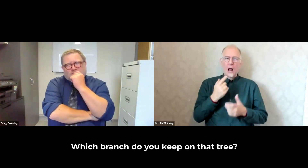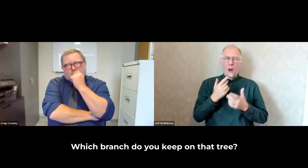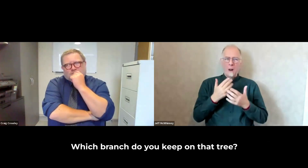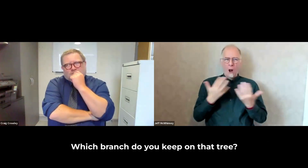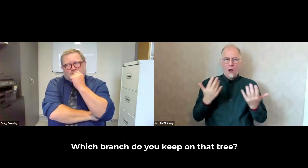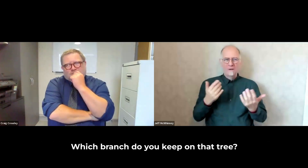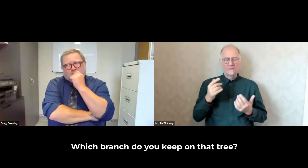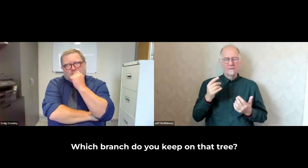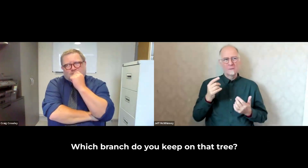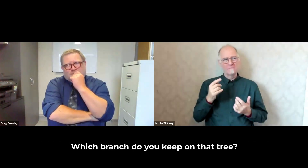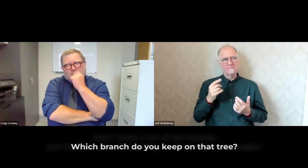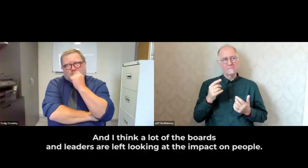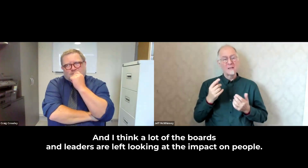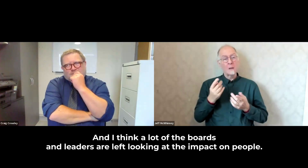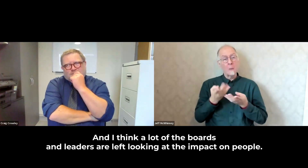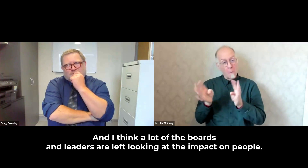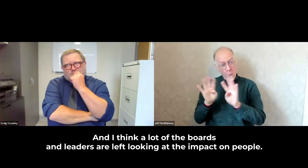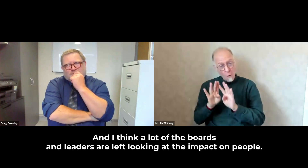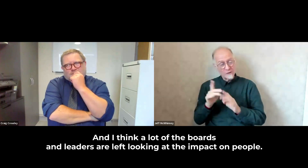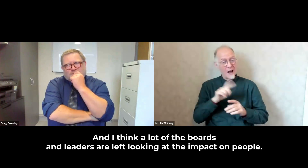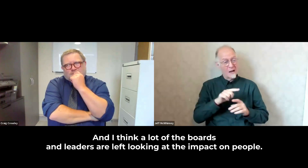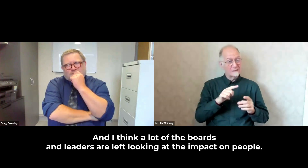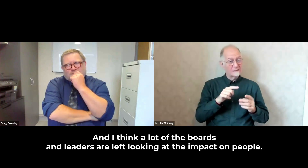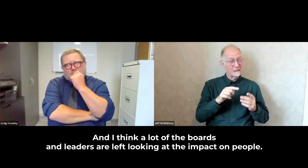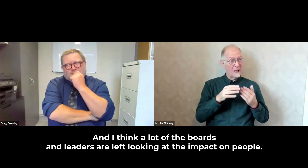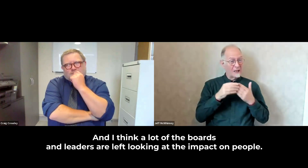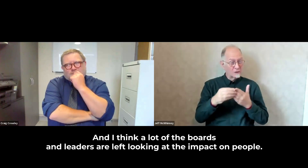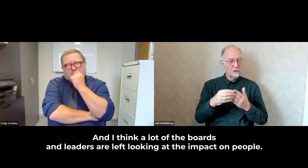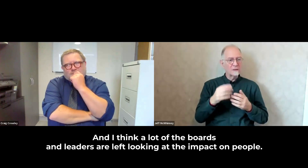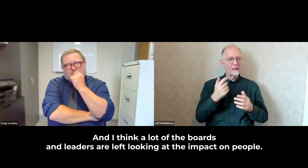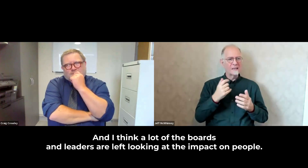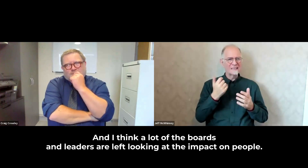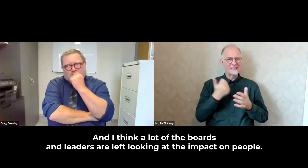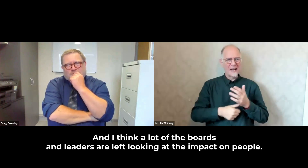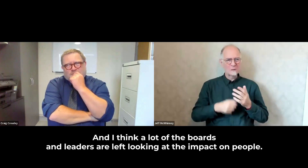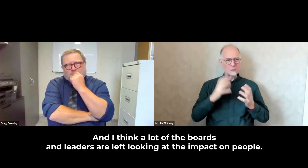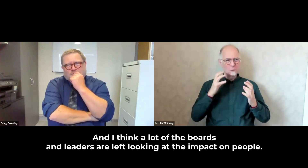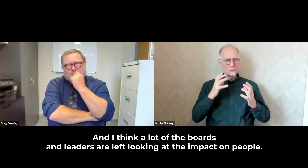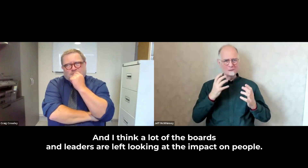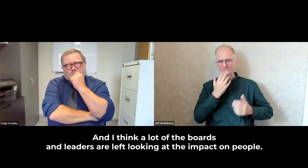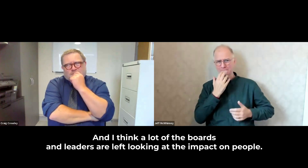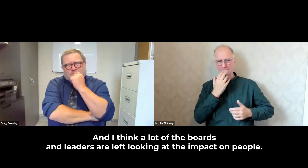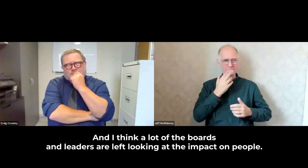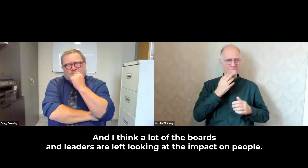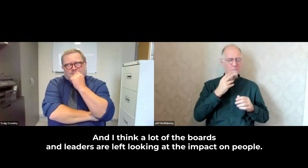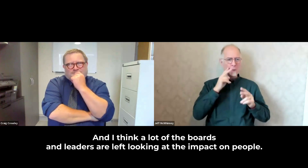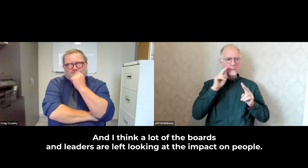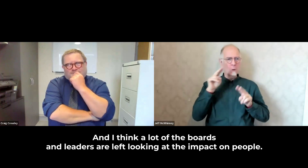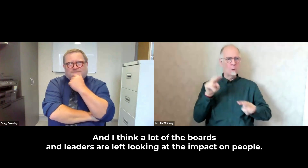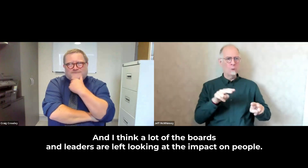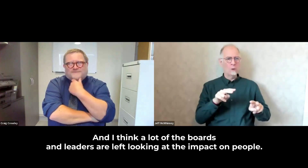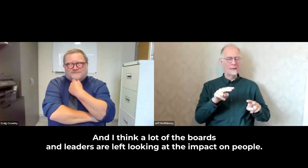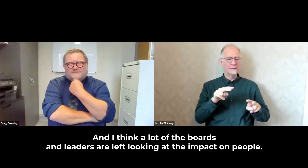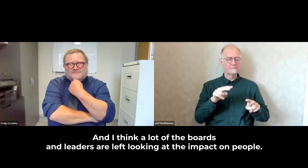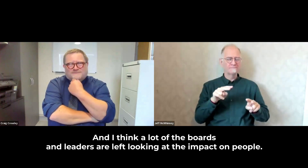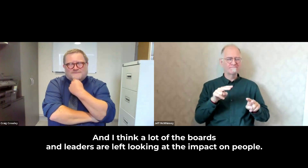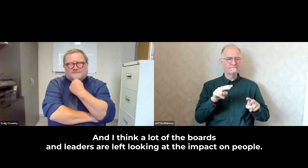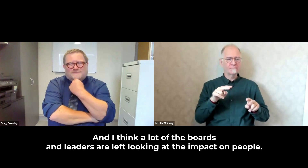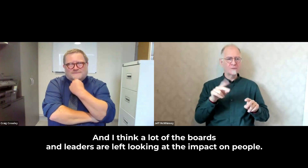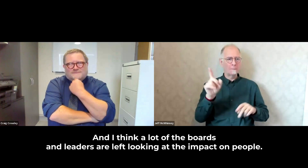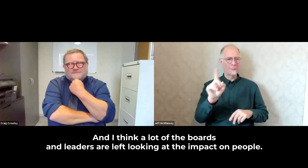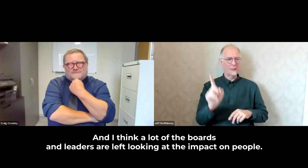keep on that tree? And I think a lot of the boards and leaders